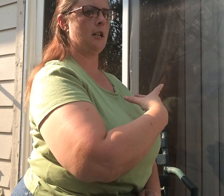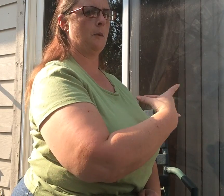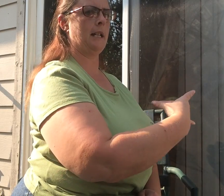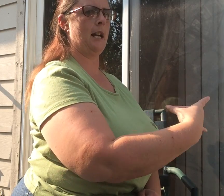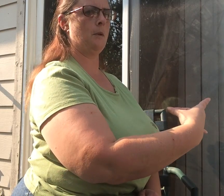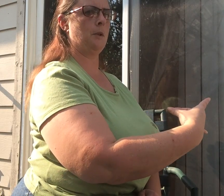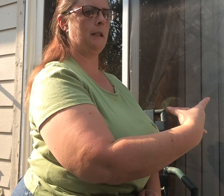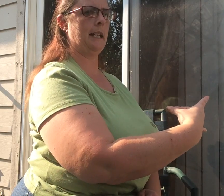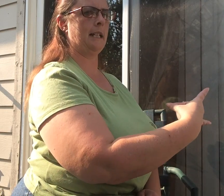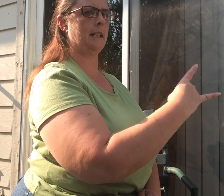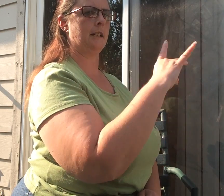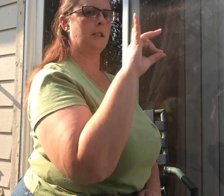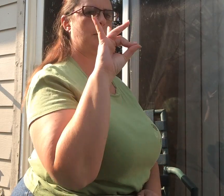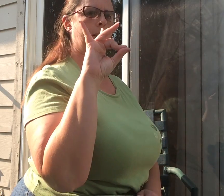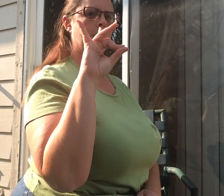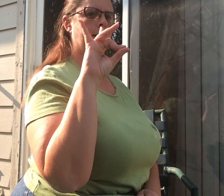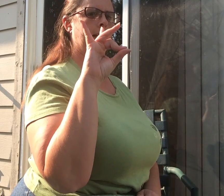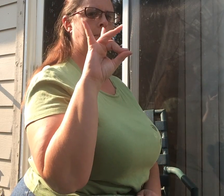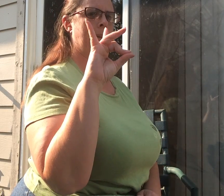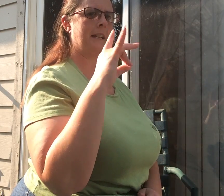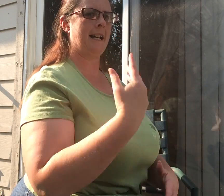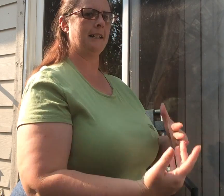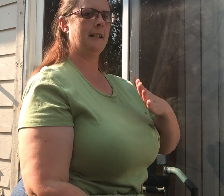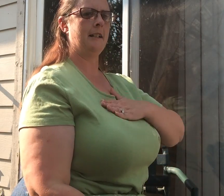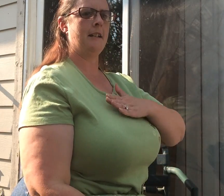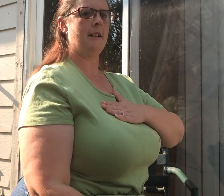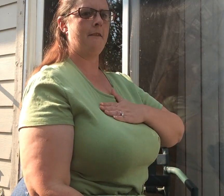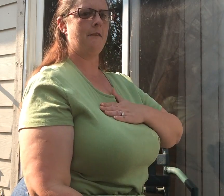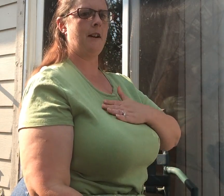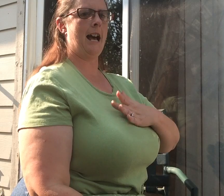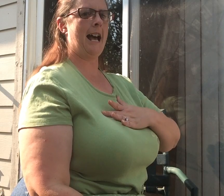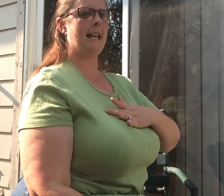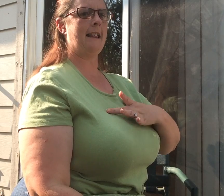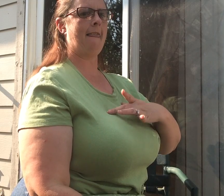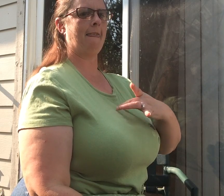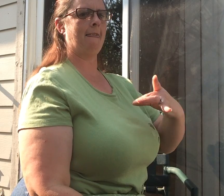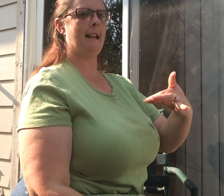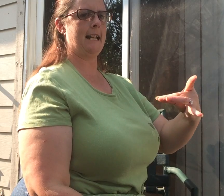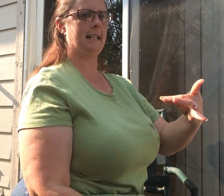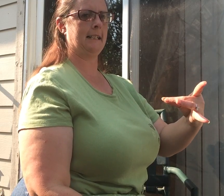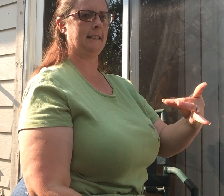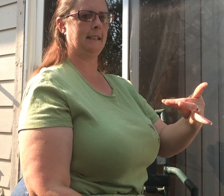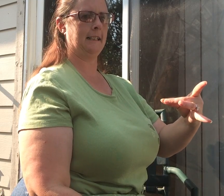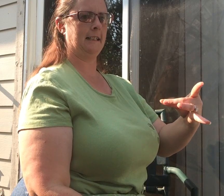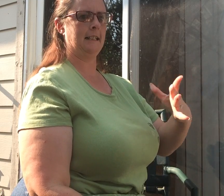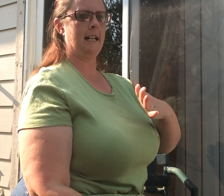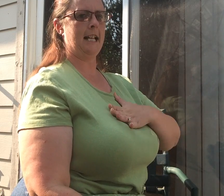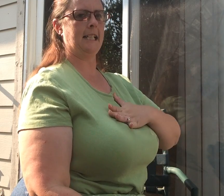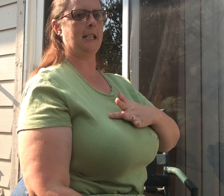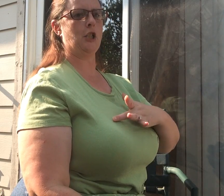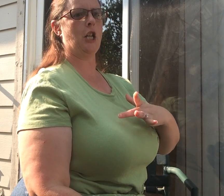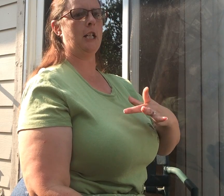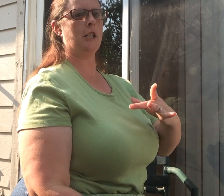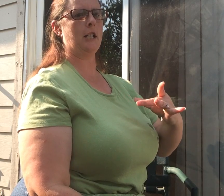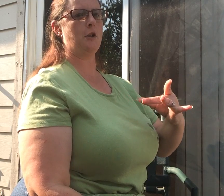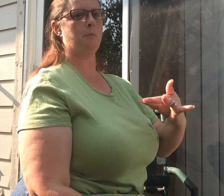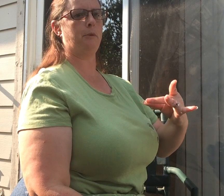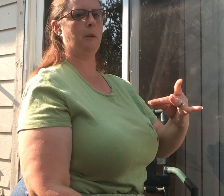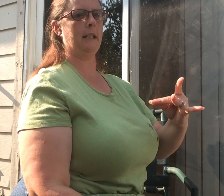going out to an 8. So it's going to end up with that. I like. And it changes as you pull it